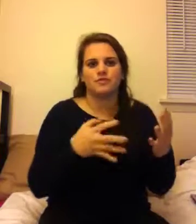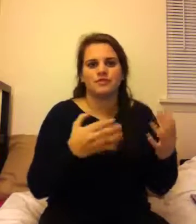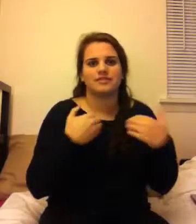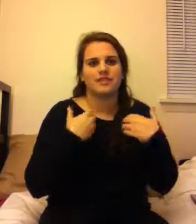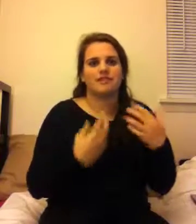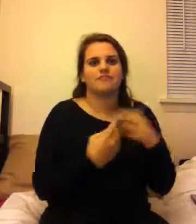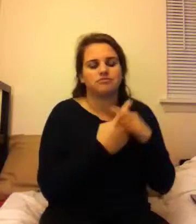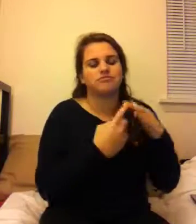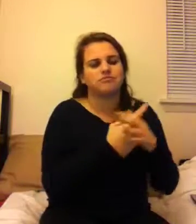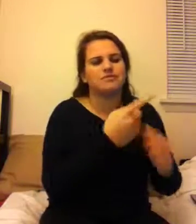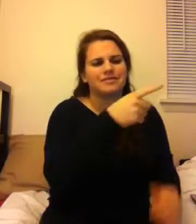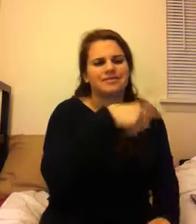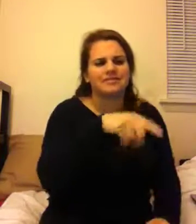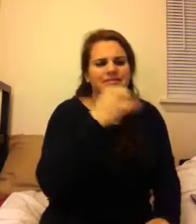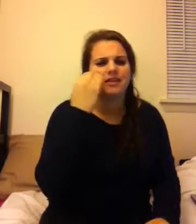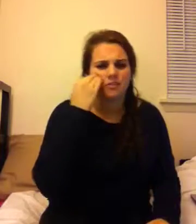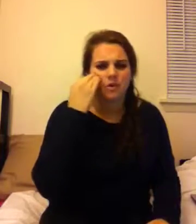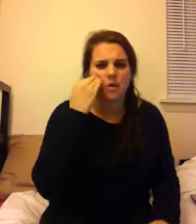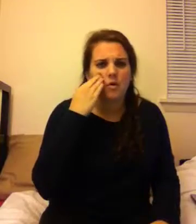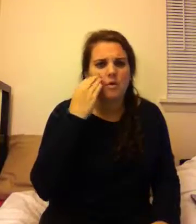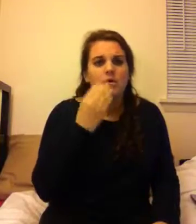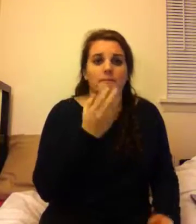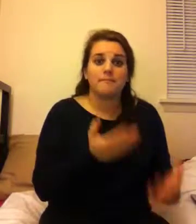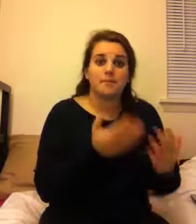any problems that you may be having.